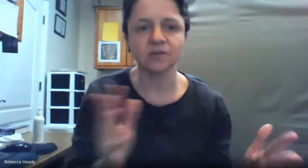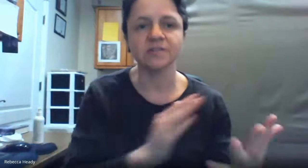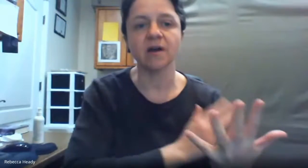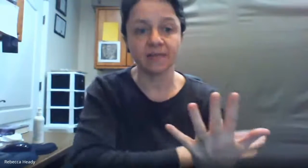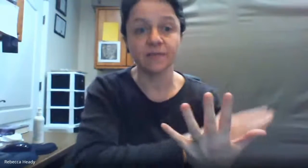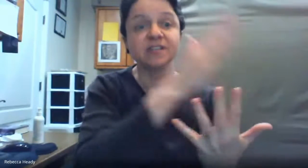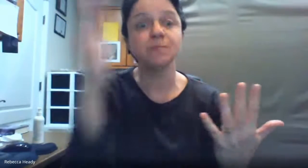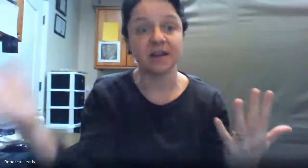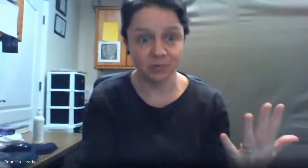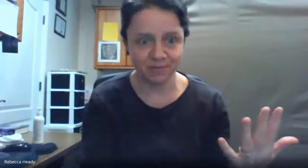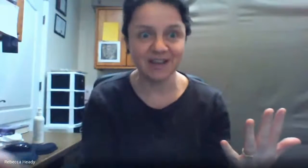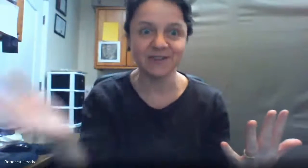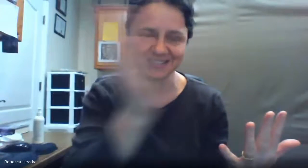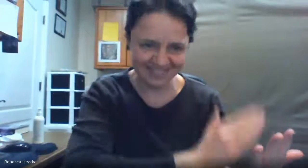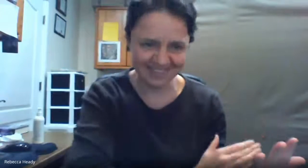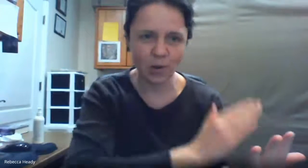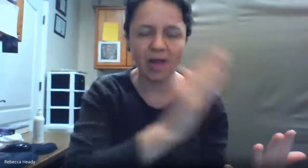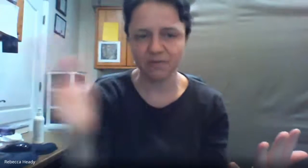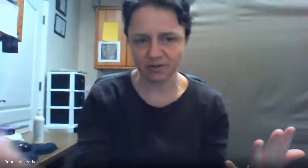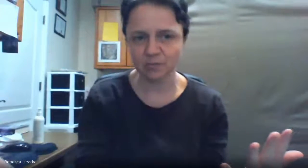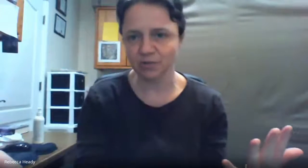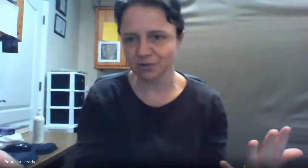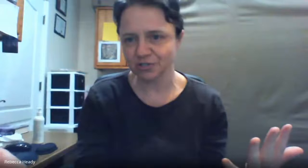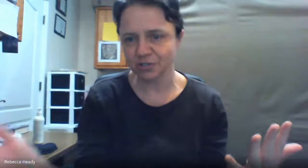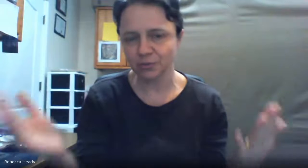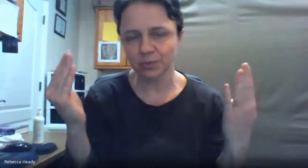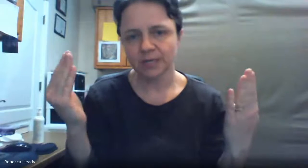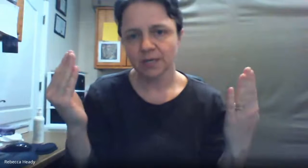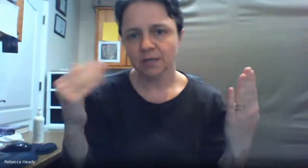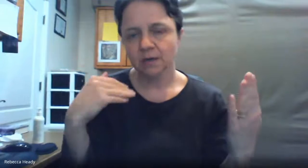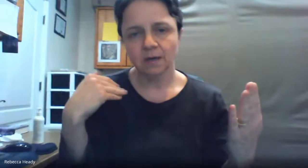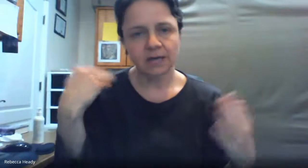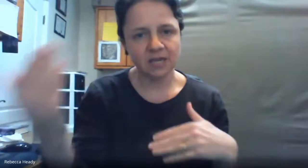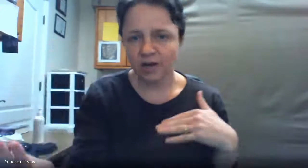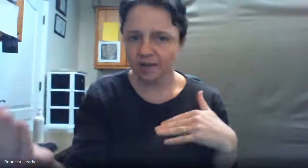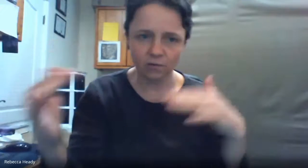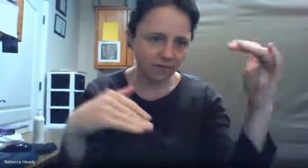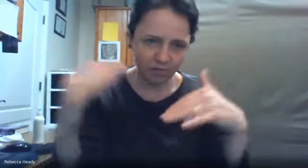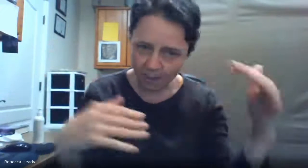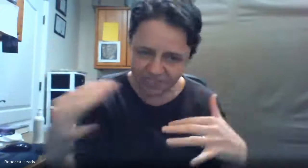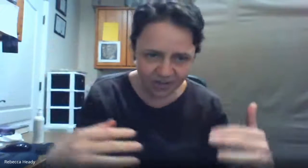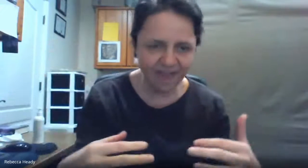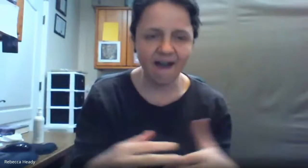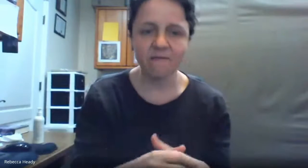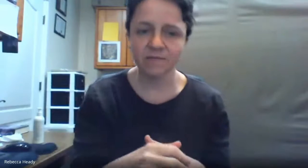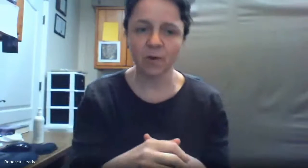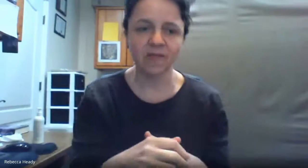there's a spectrum of deafness, and their exposure to hearing, their level of how much hearing they have, whether they have